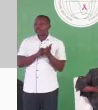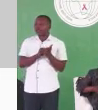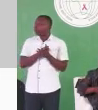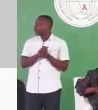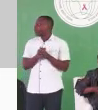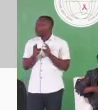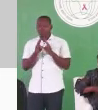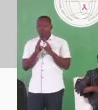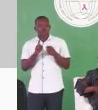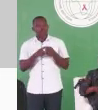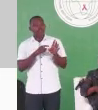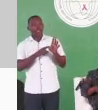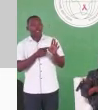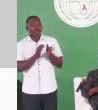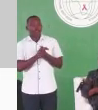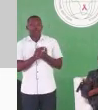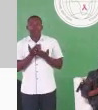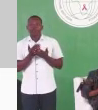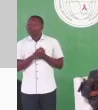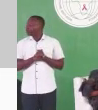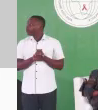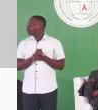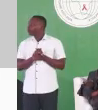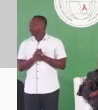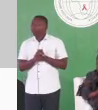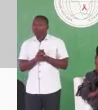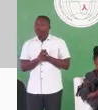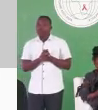the validation criteria. Can we have the next slide, please?